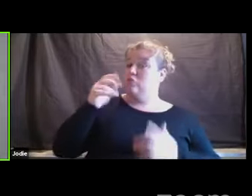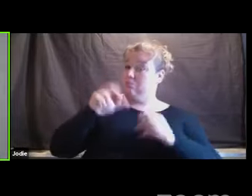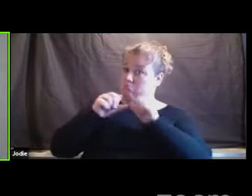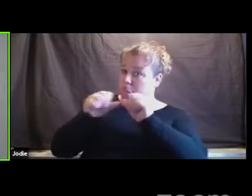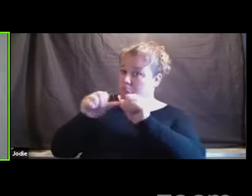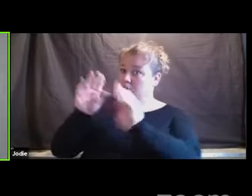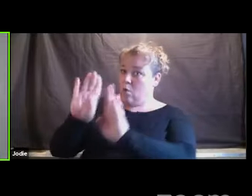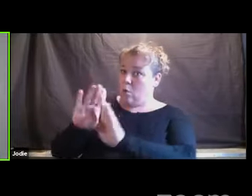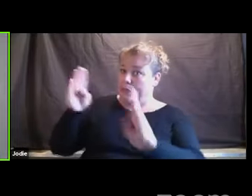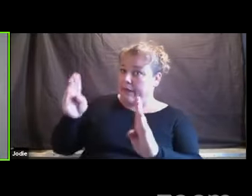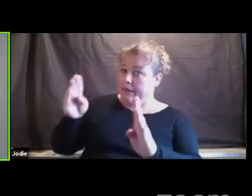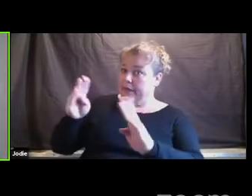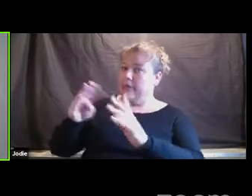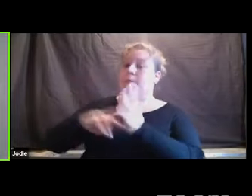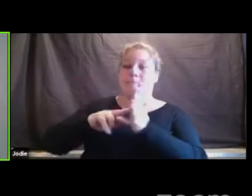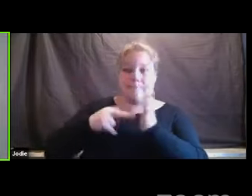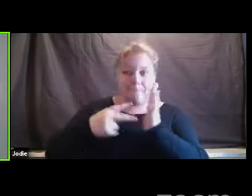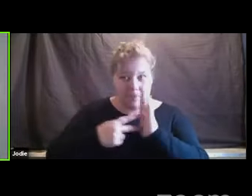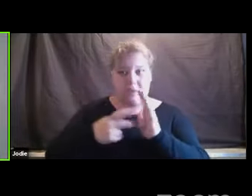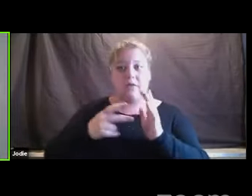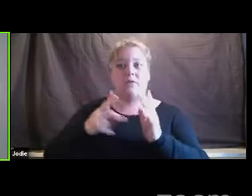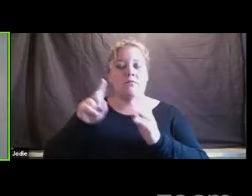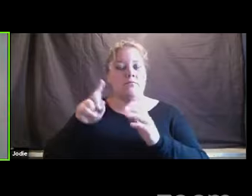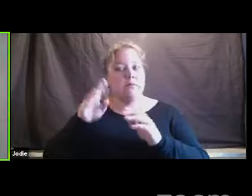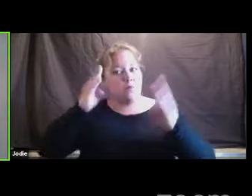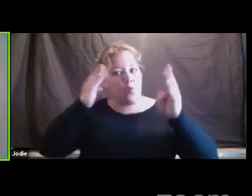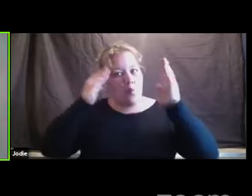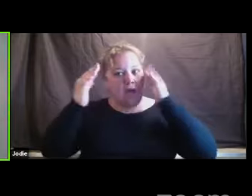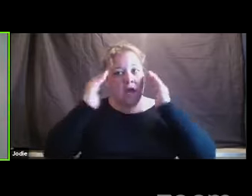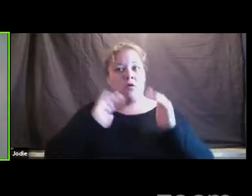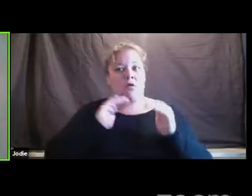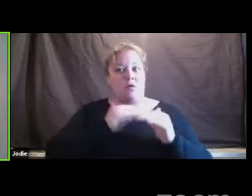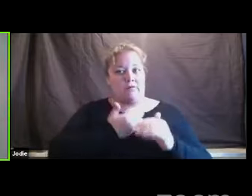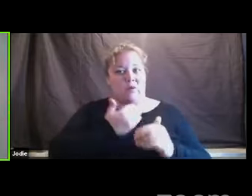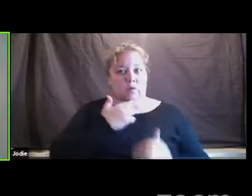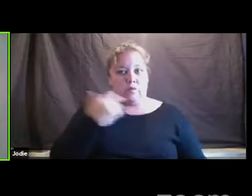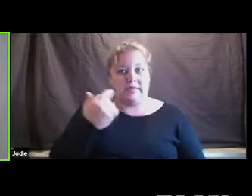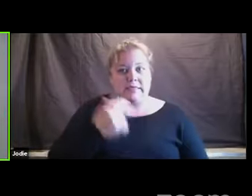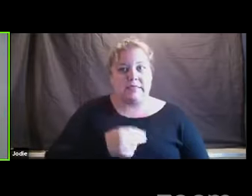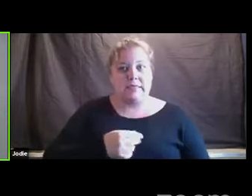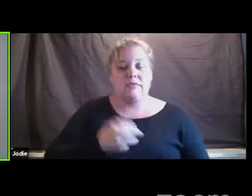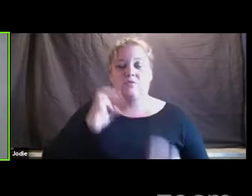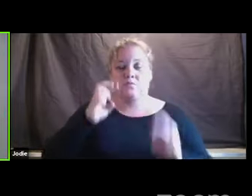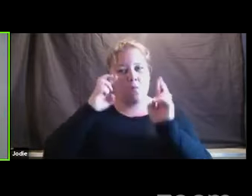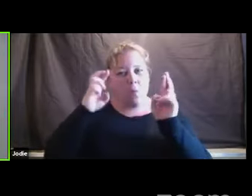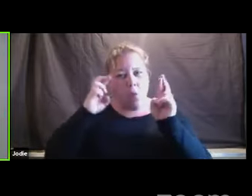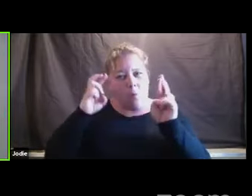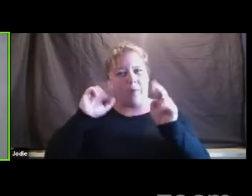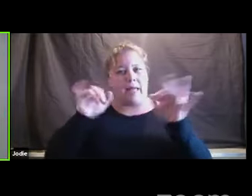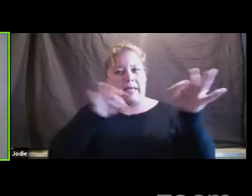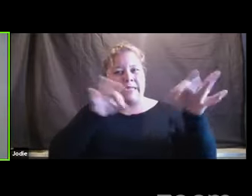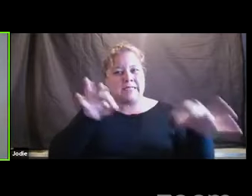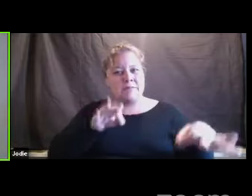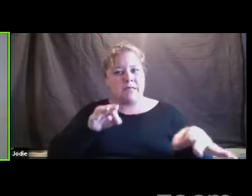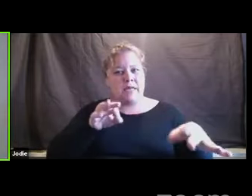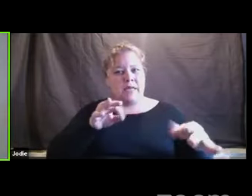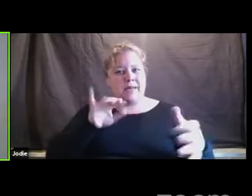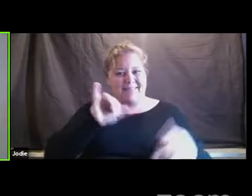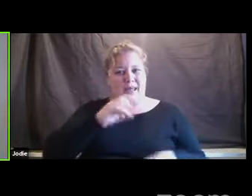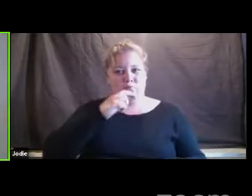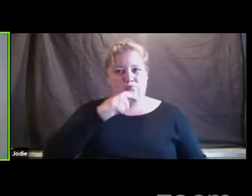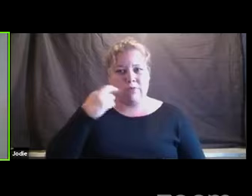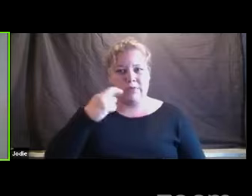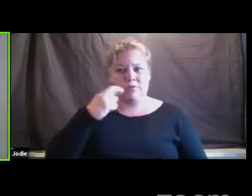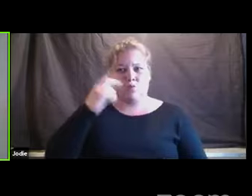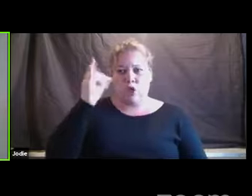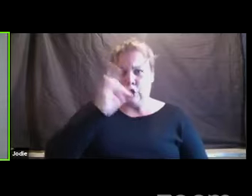our community. And I'm hoping that through this media briefing today, I can help explain that risk. It shouldn't be a